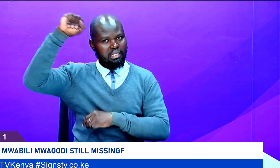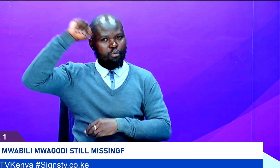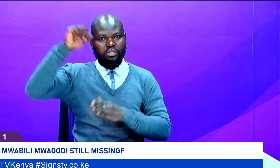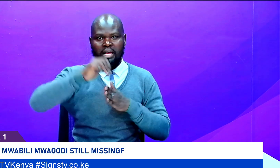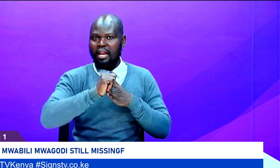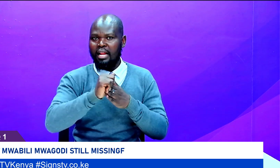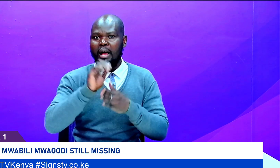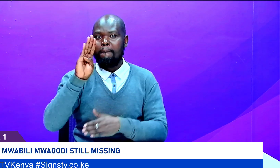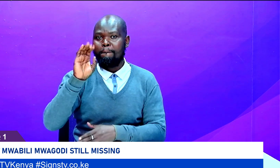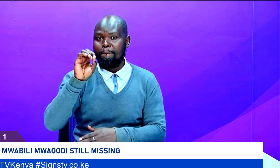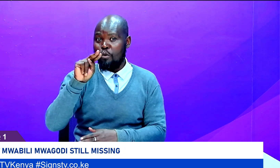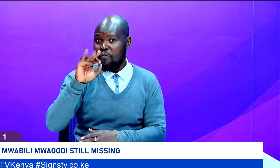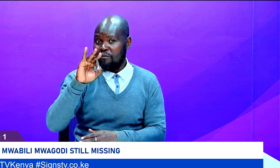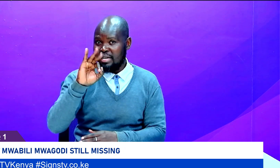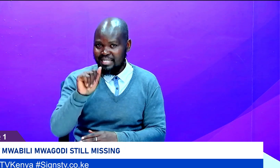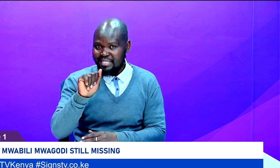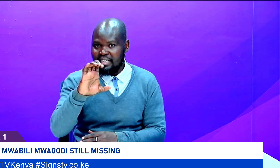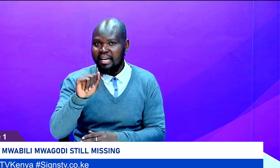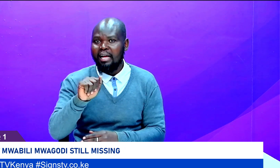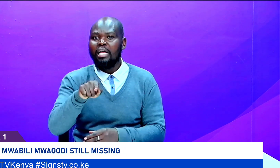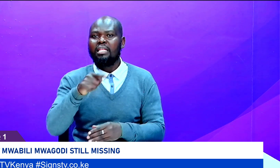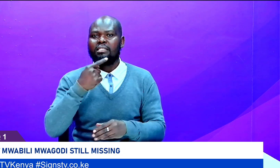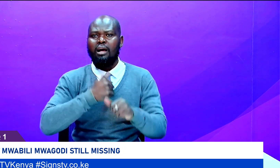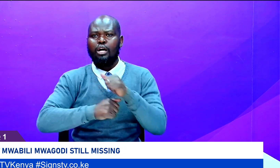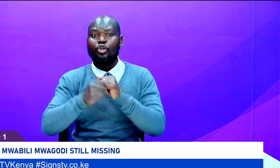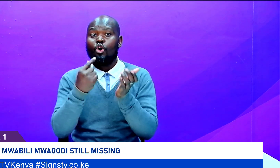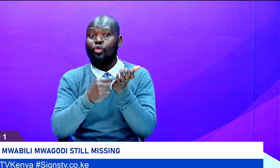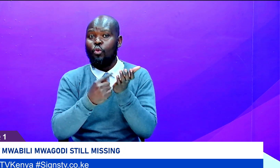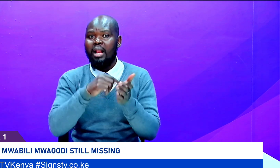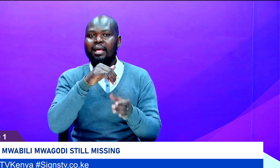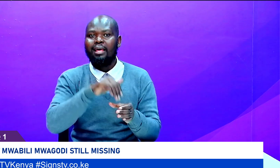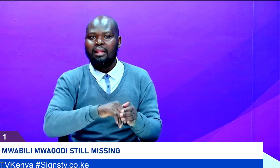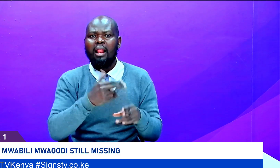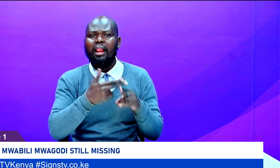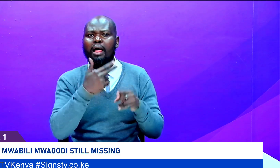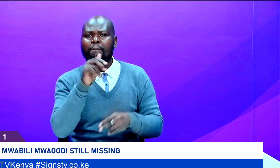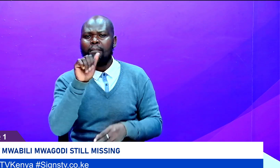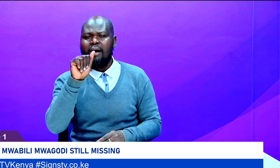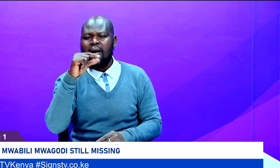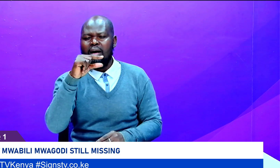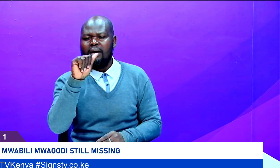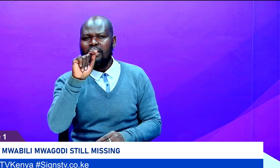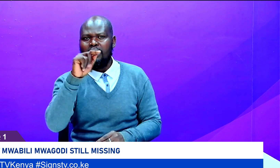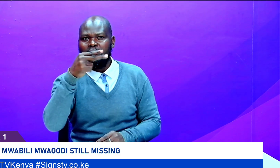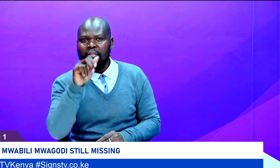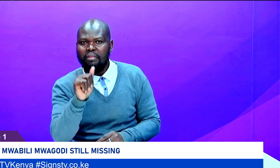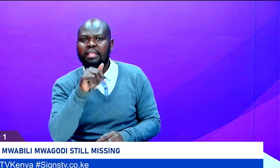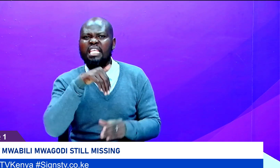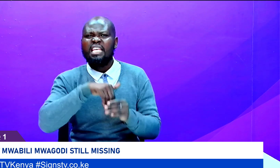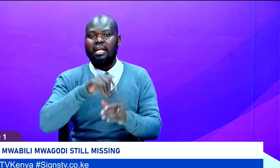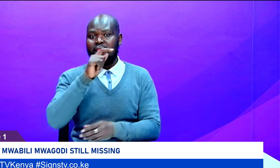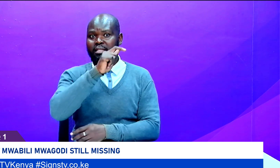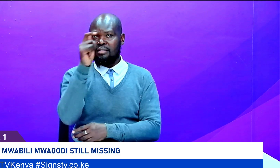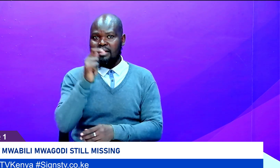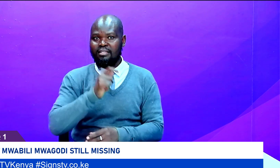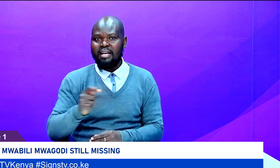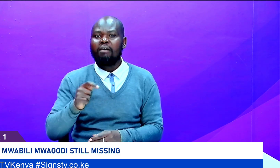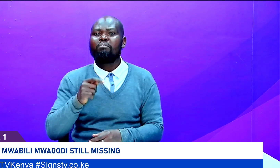assault of Kenyan activist Boniface Mwangi and Ugandan activist Agatha Atuhaire in